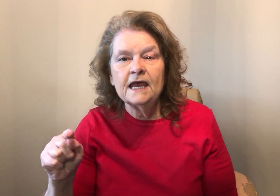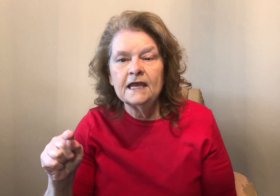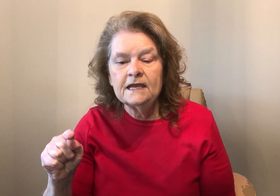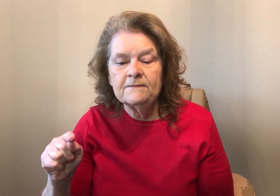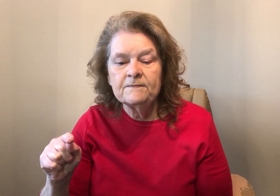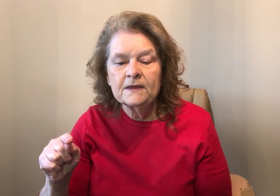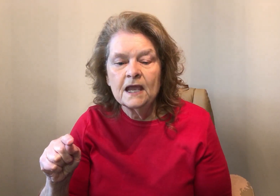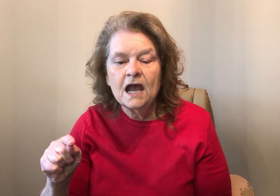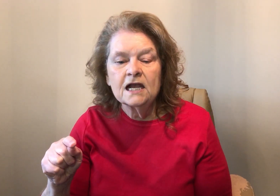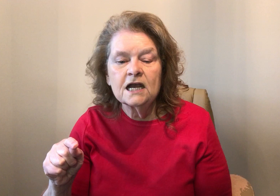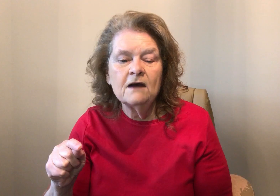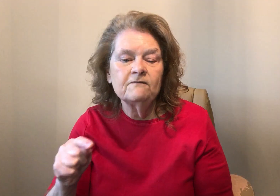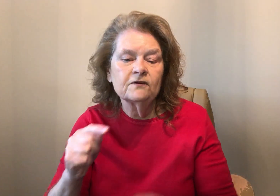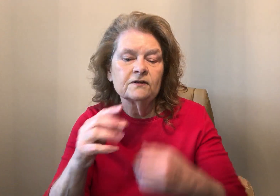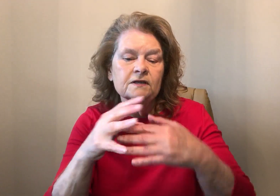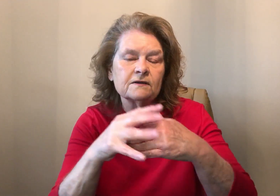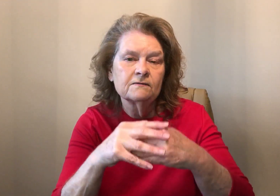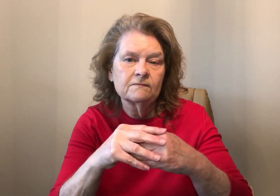They comfort.